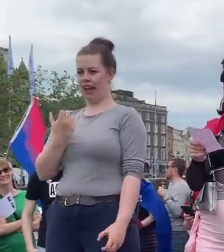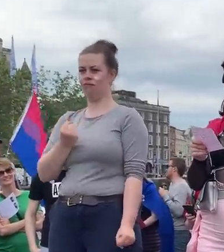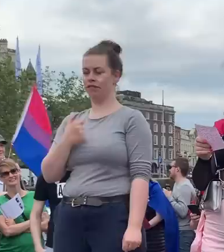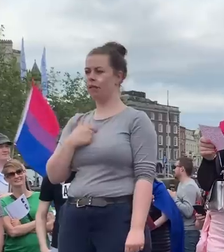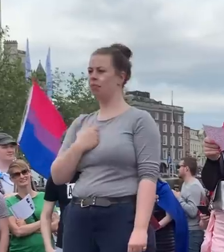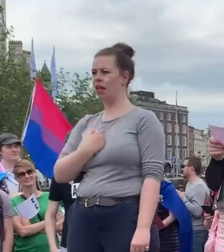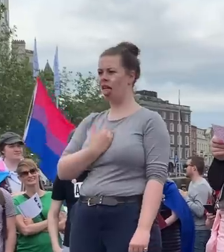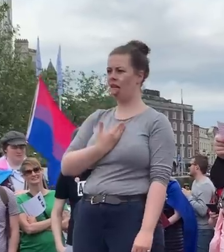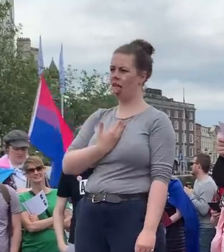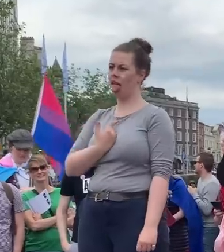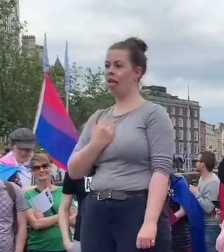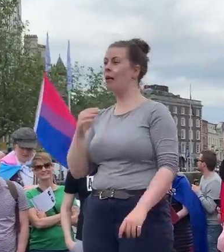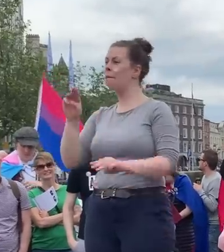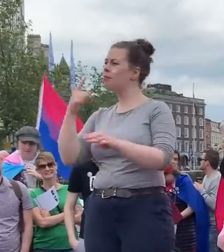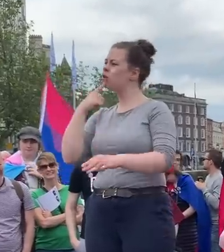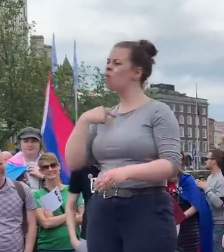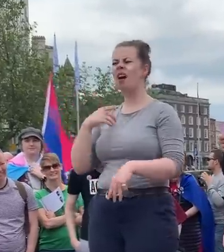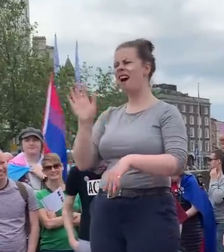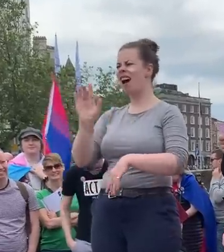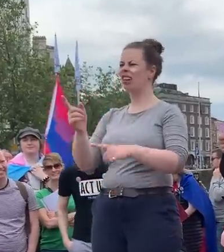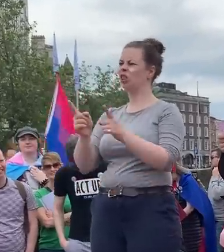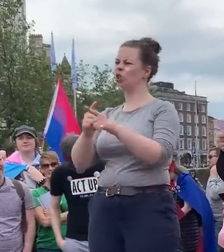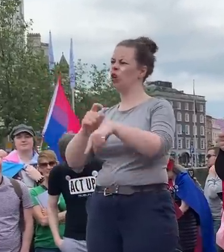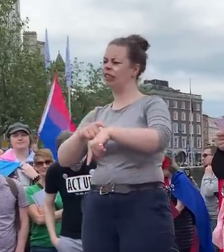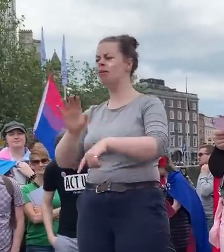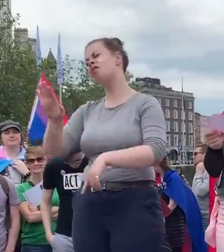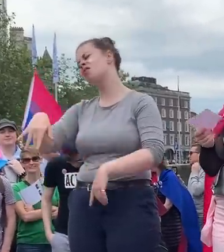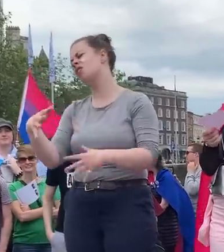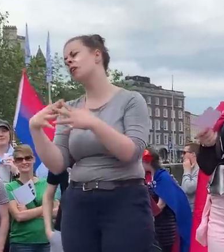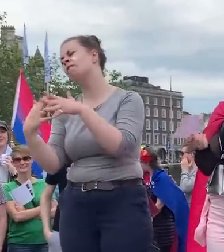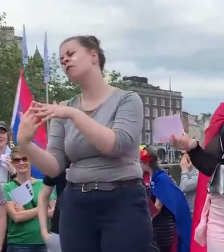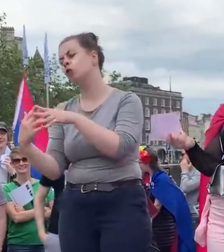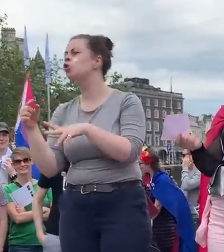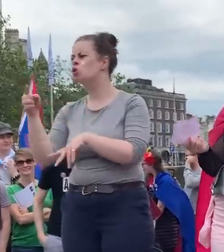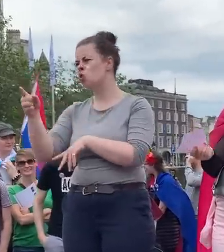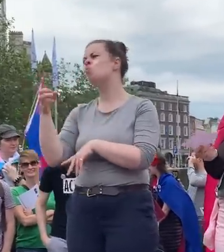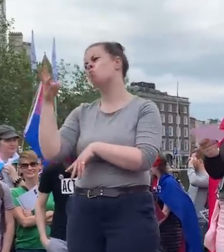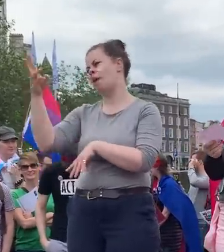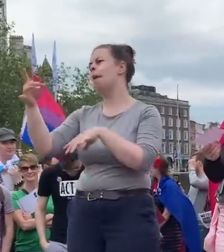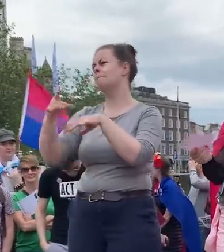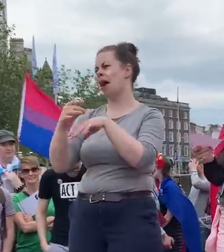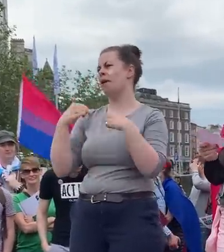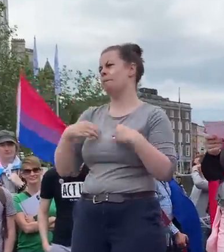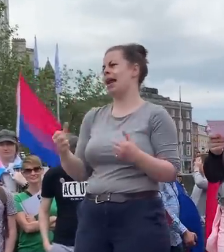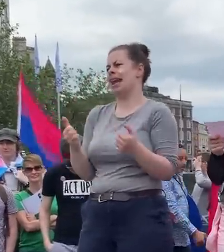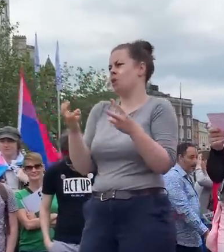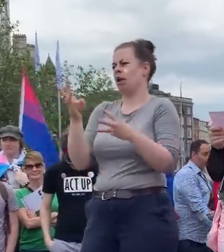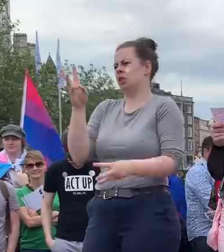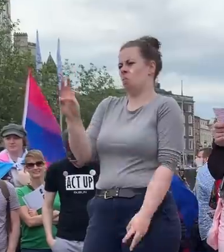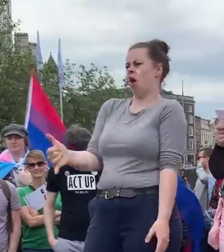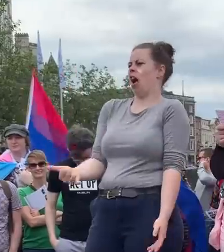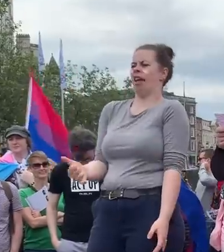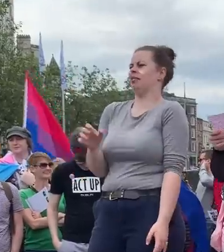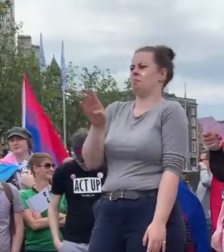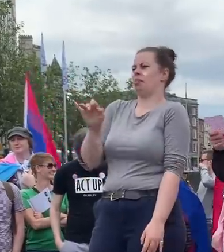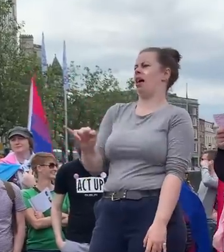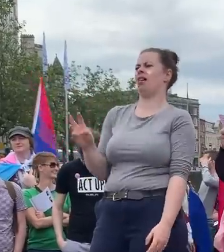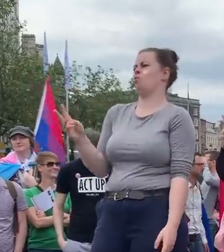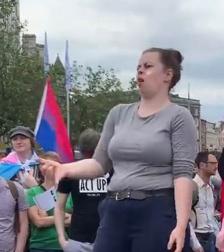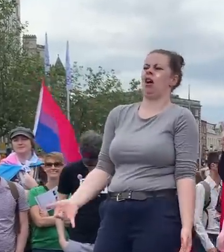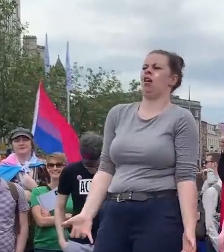I was constantly told it was just a phase, I'm confused. You'll end up marrying a man anyway, so what's the point?